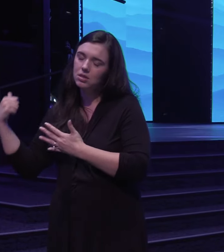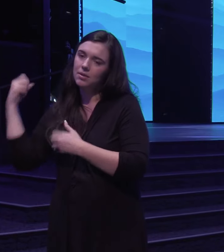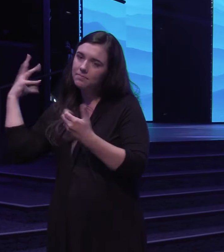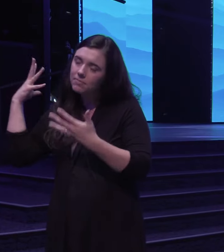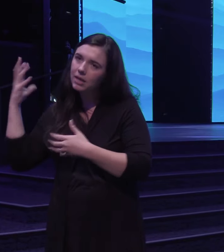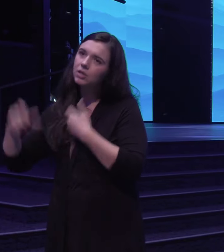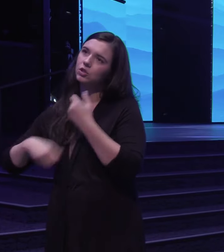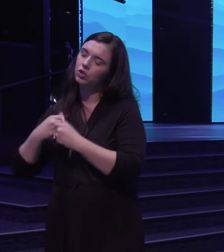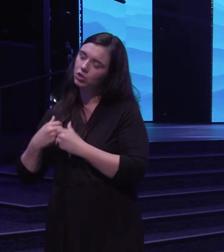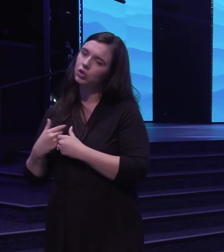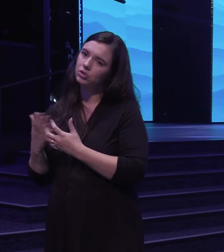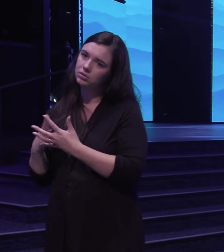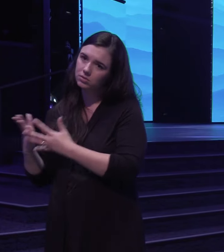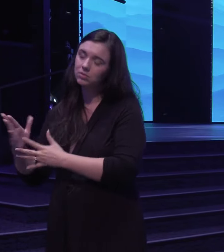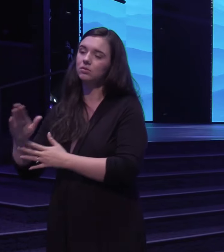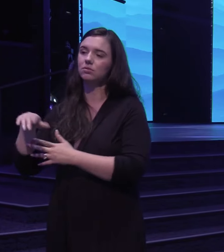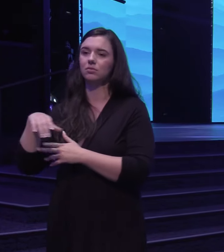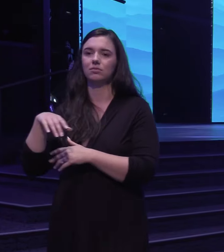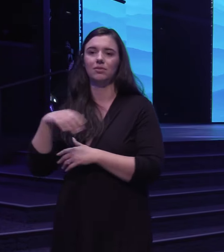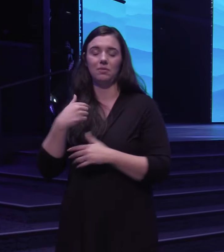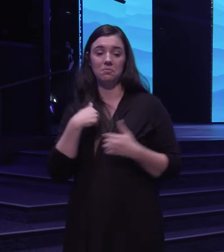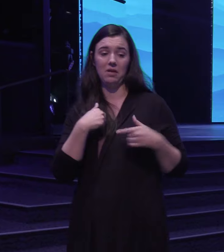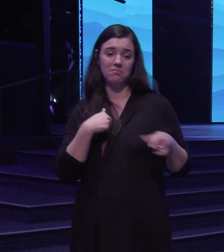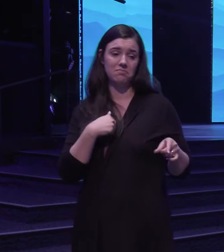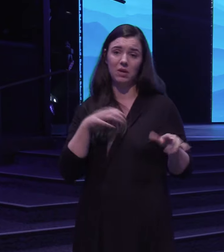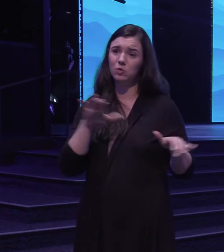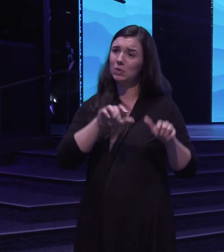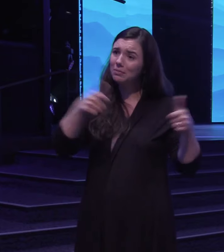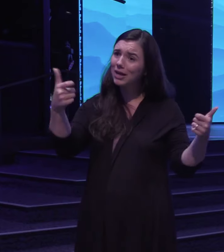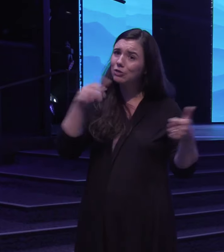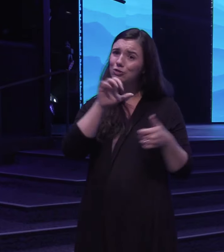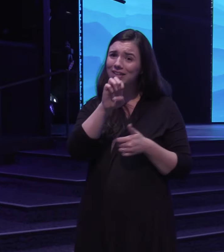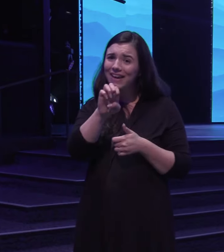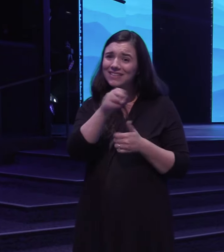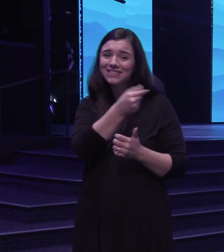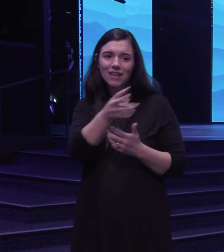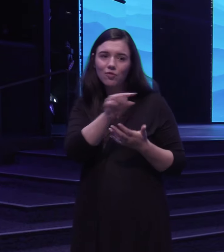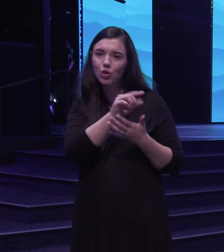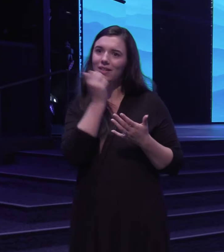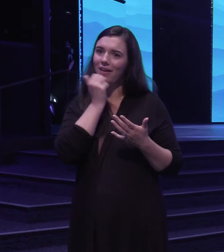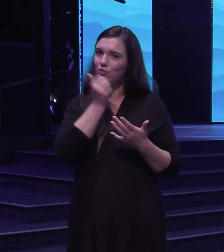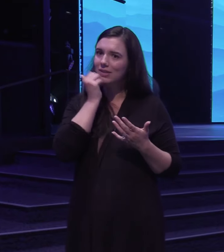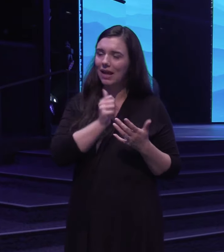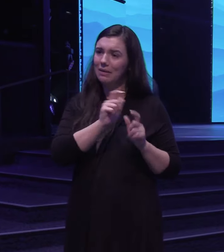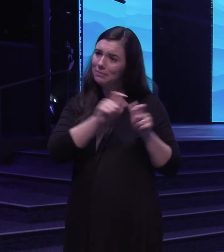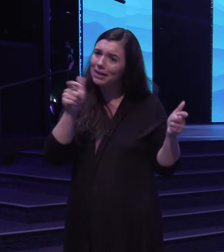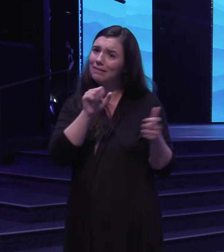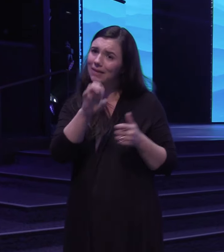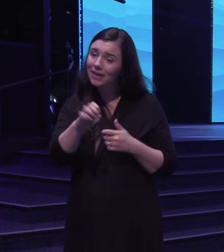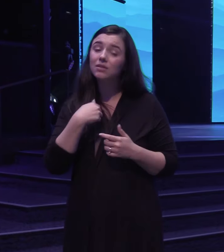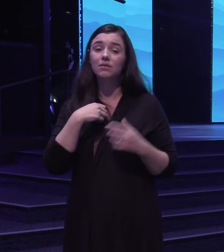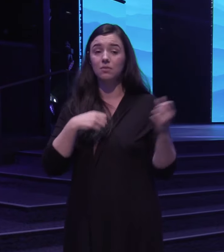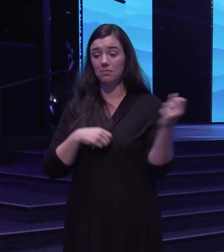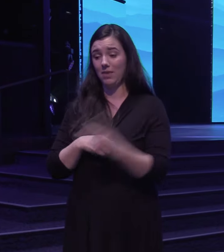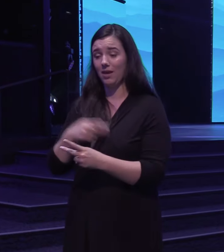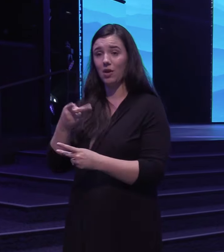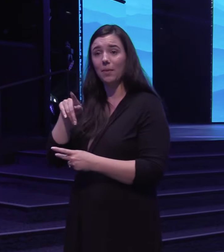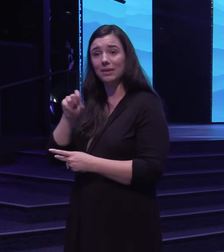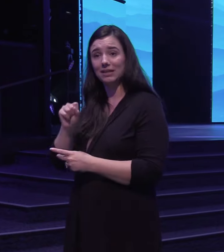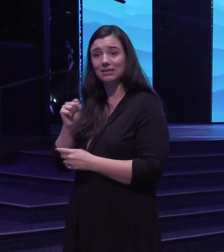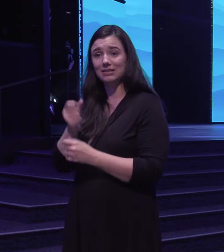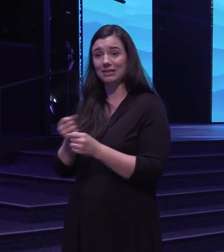gotten to do all the stuff nobody else wanted to do. But I was doing all these major cases, several of them a day. So when I came back to Hopkins